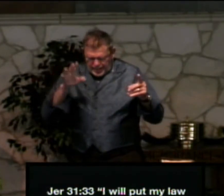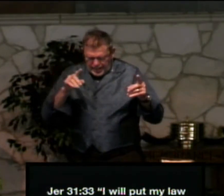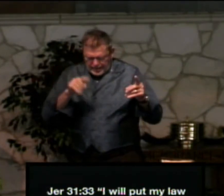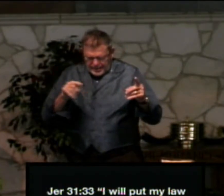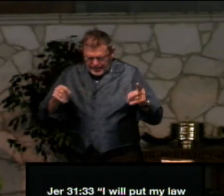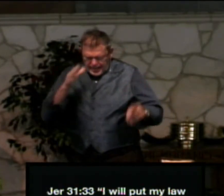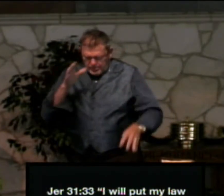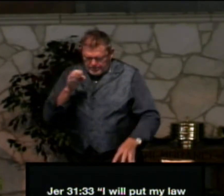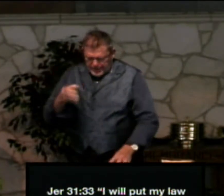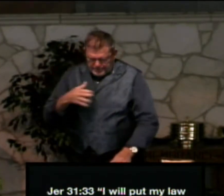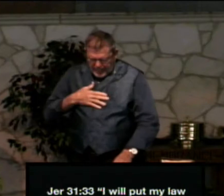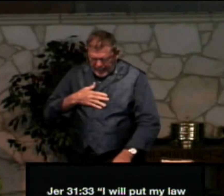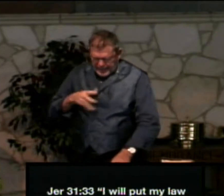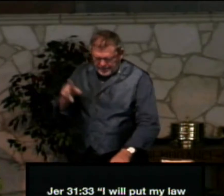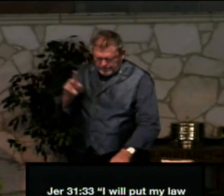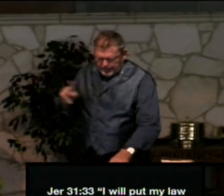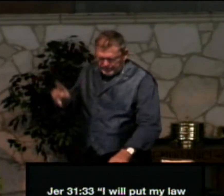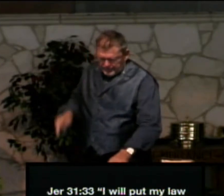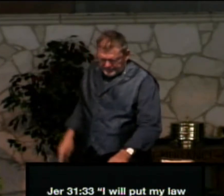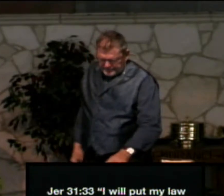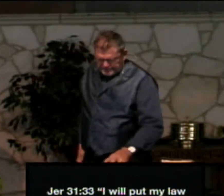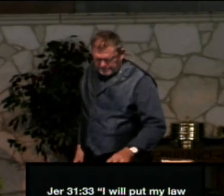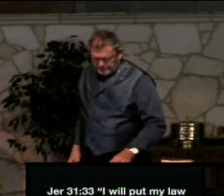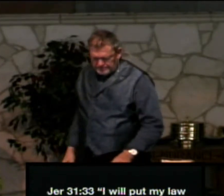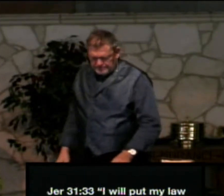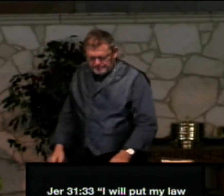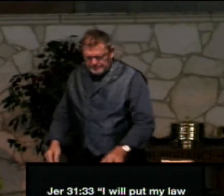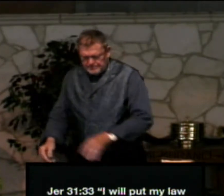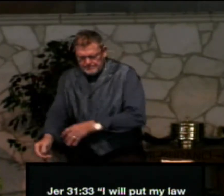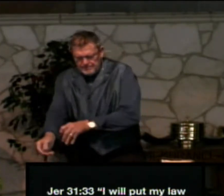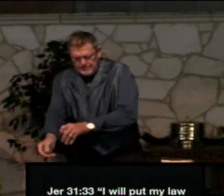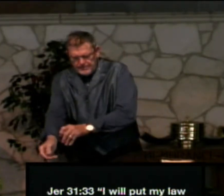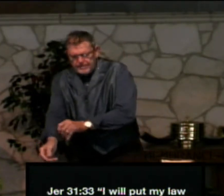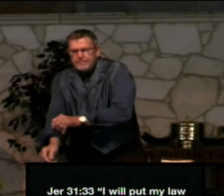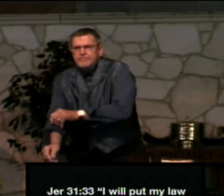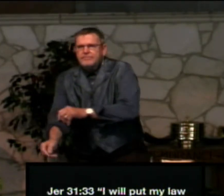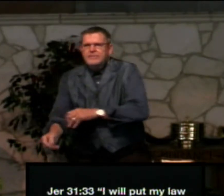their God and they will be my people.